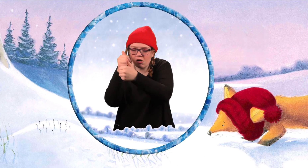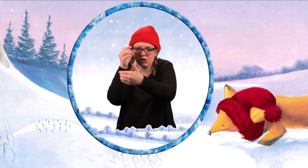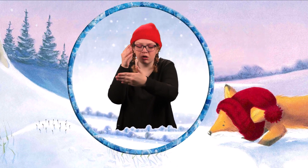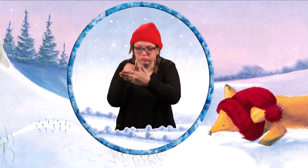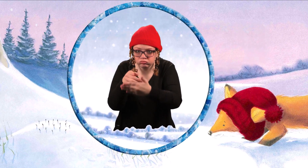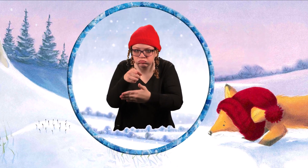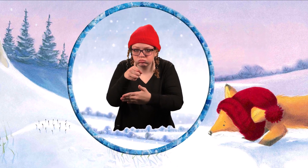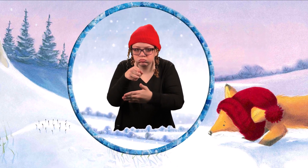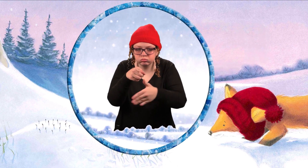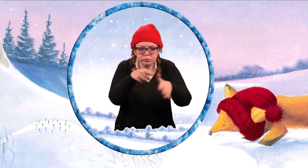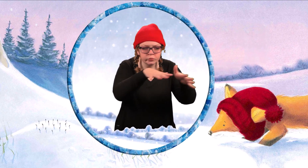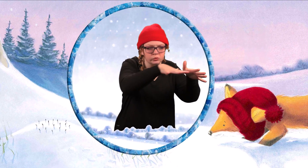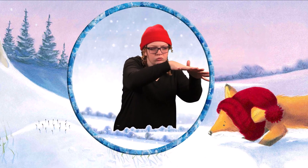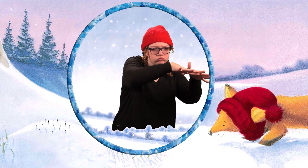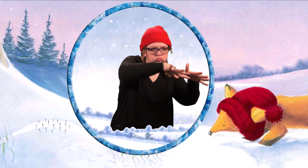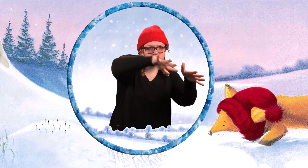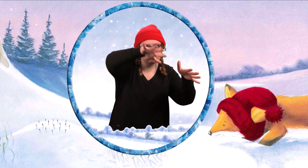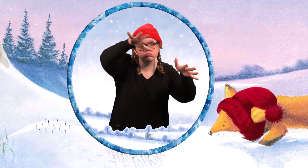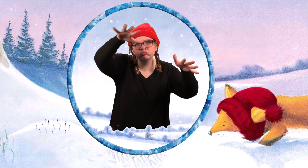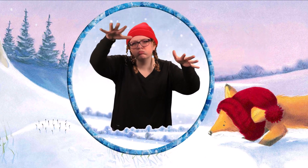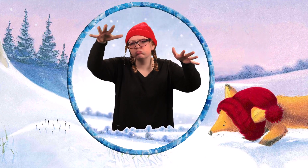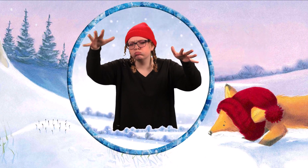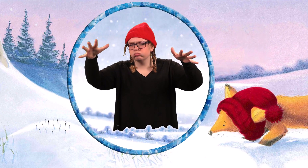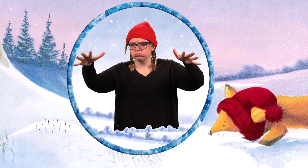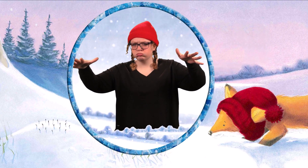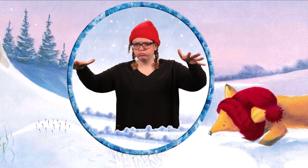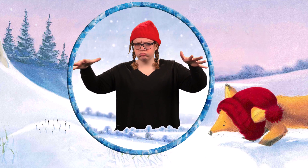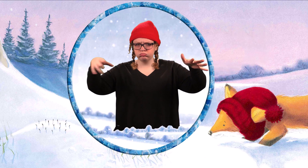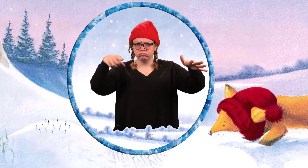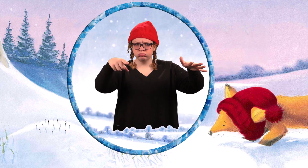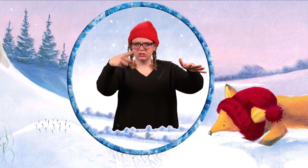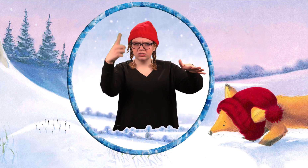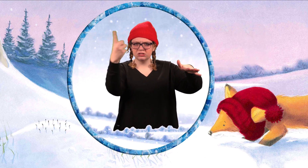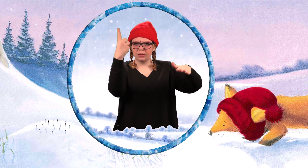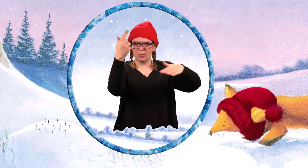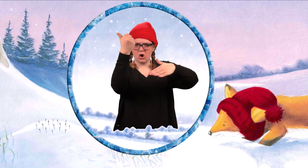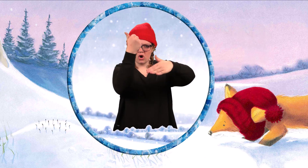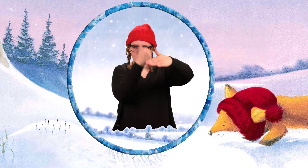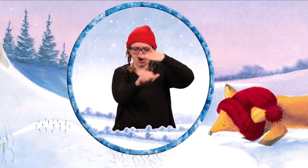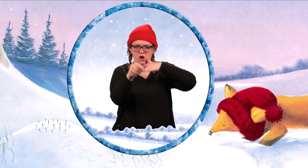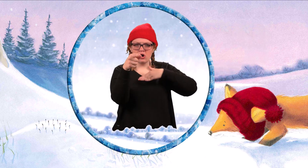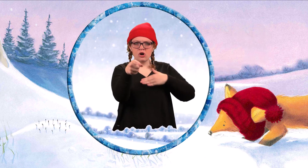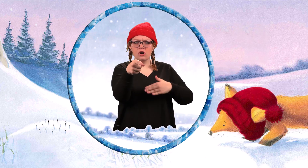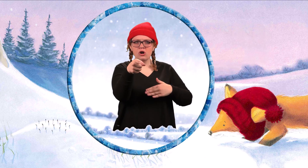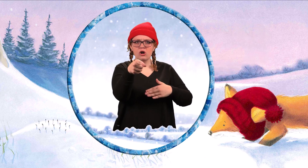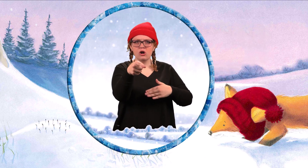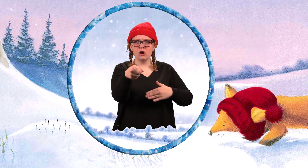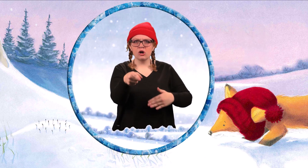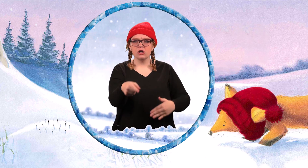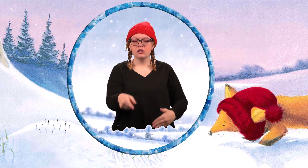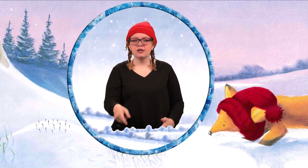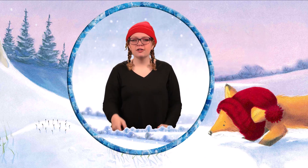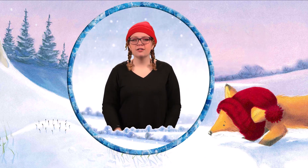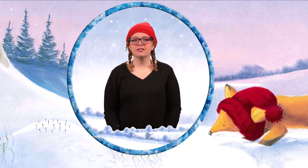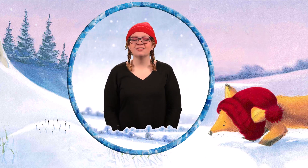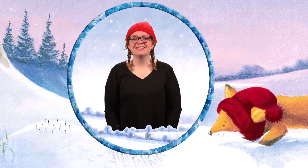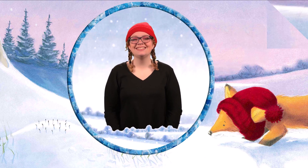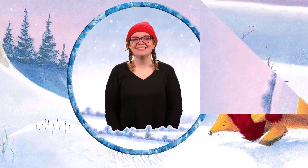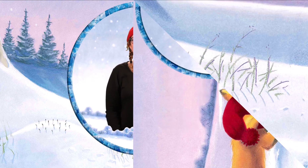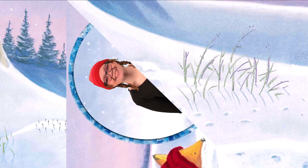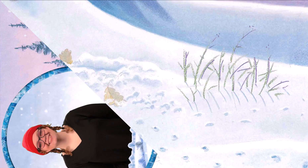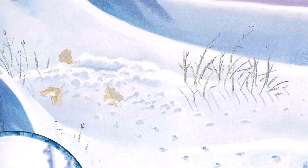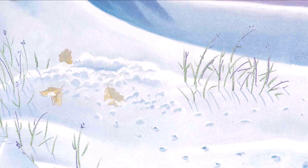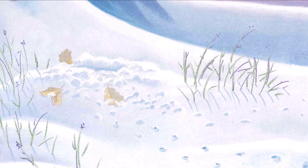it this way and that way until suddenly it stopped. There was something under the